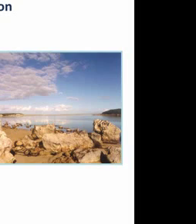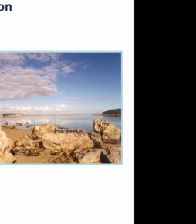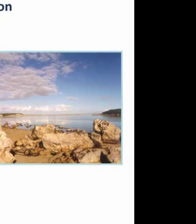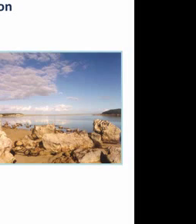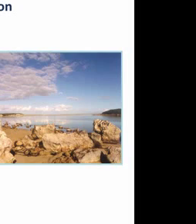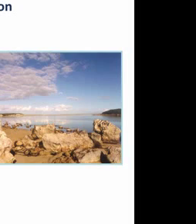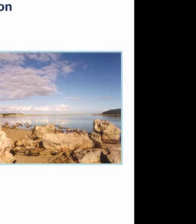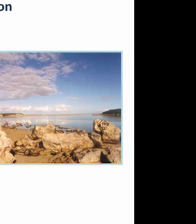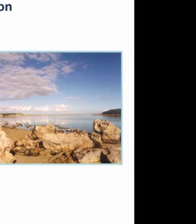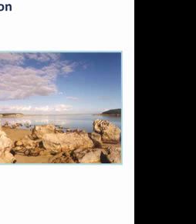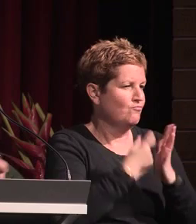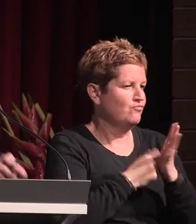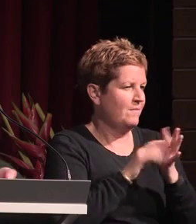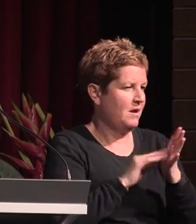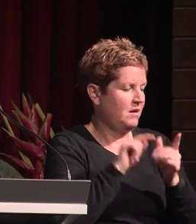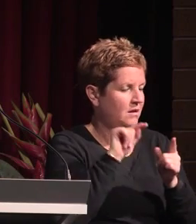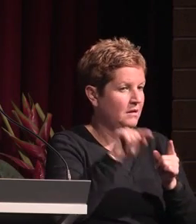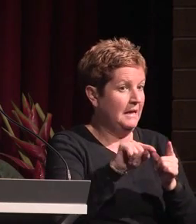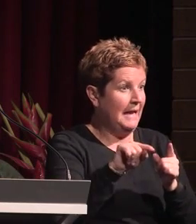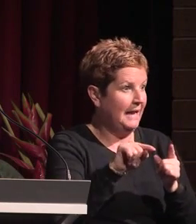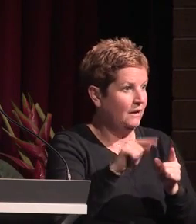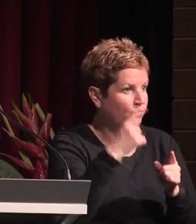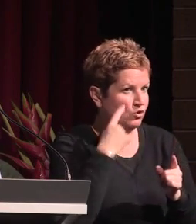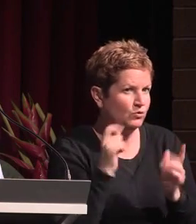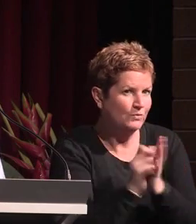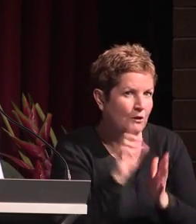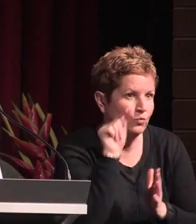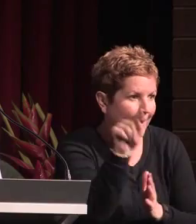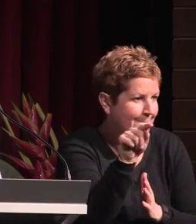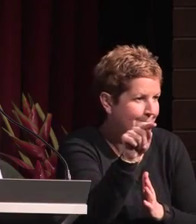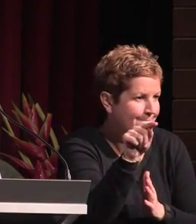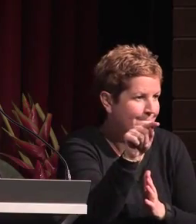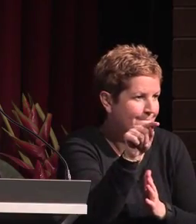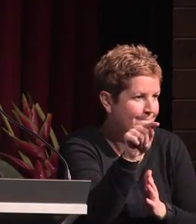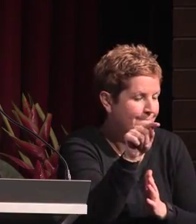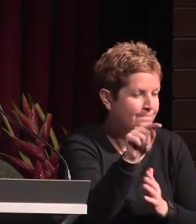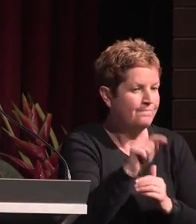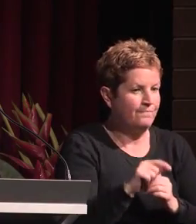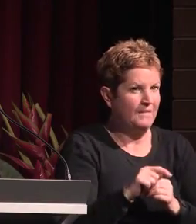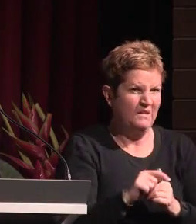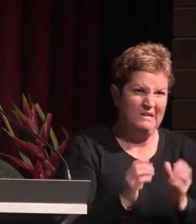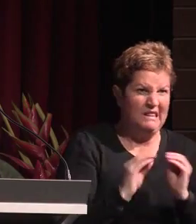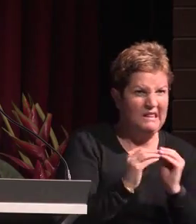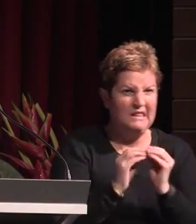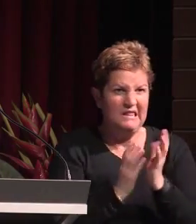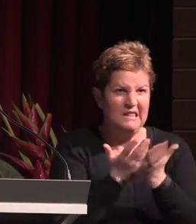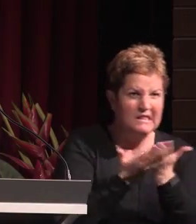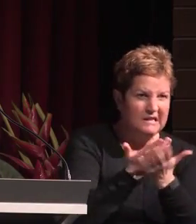with this project, really tried to sell the project to him, to the point where he helped